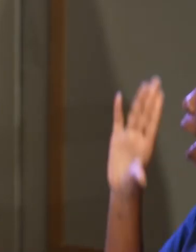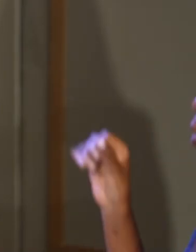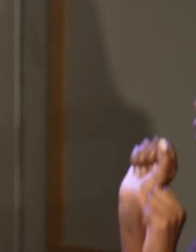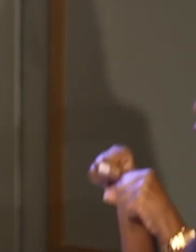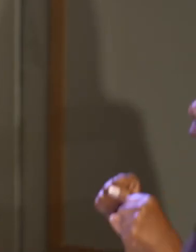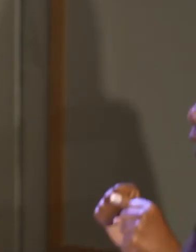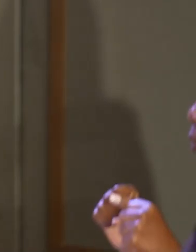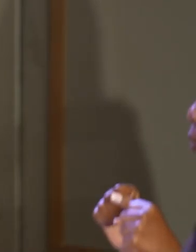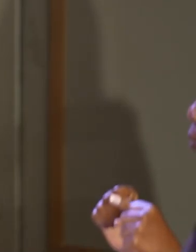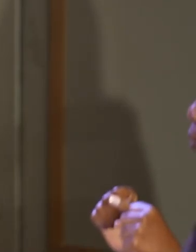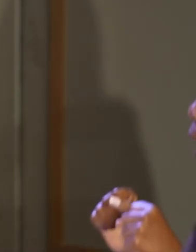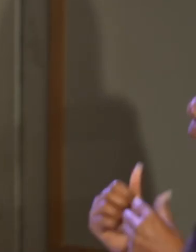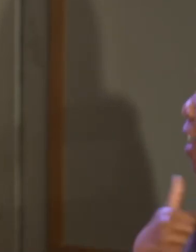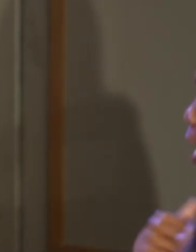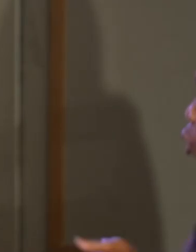as one.